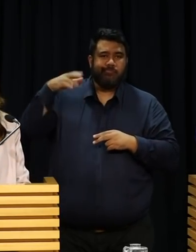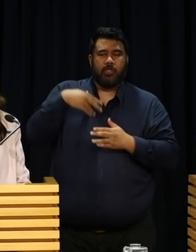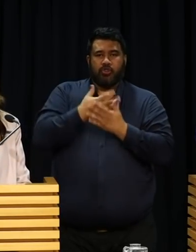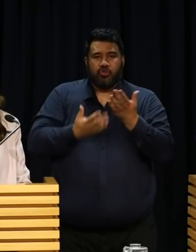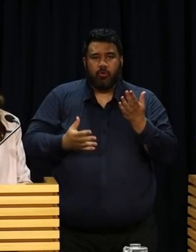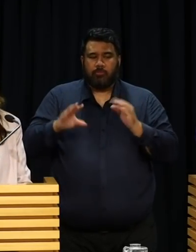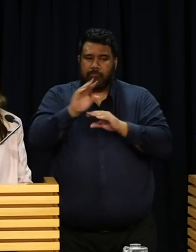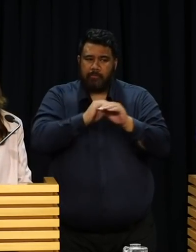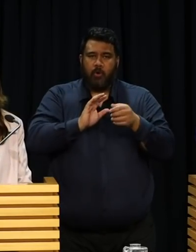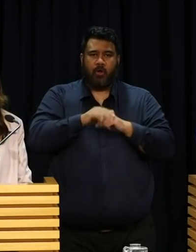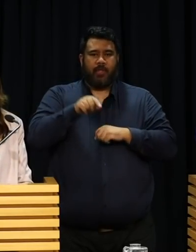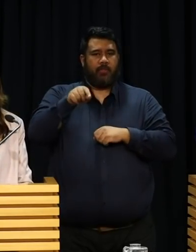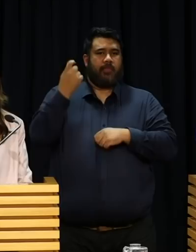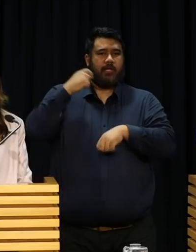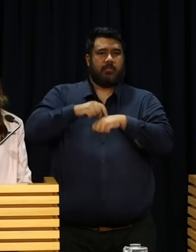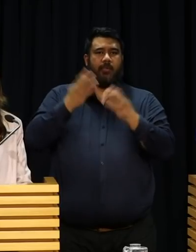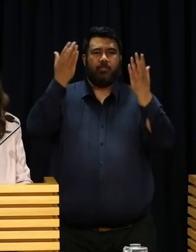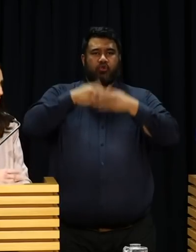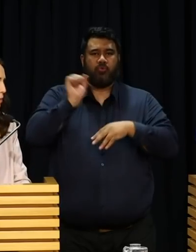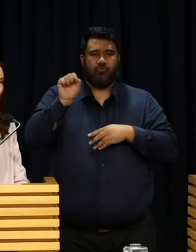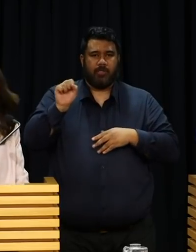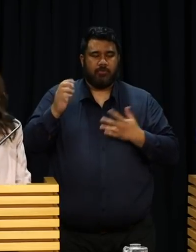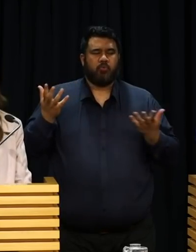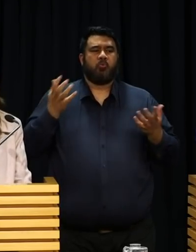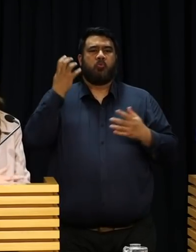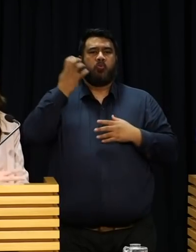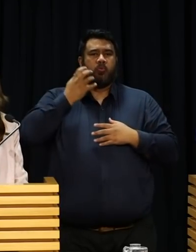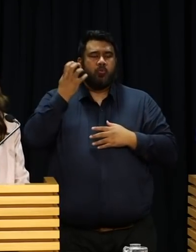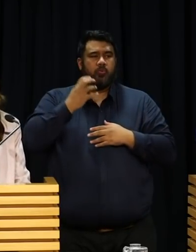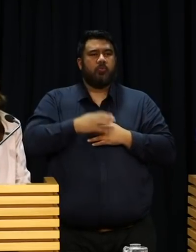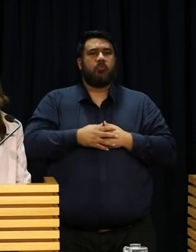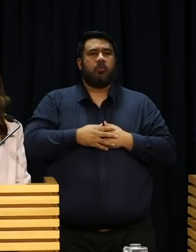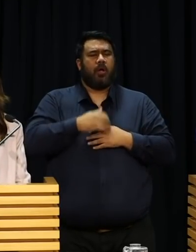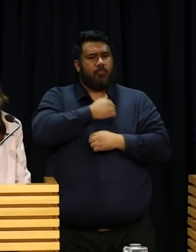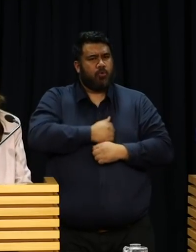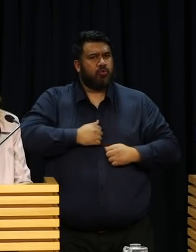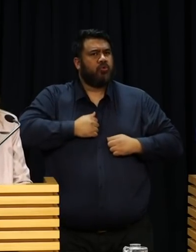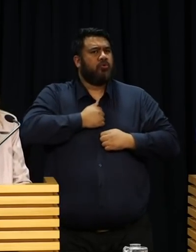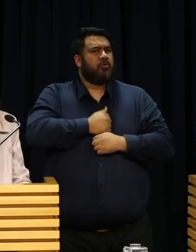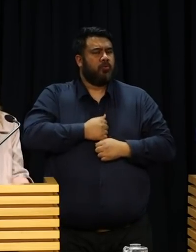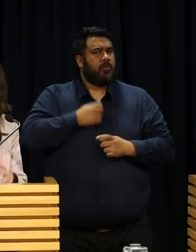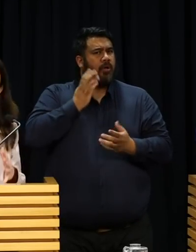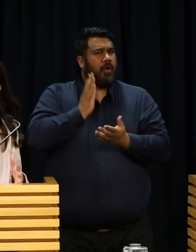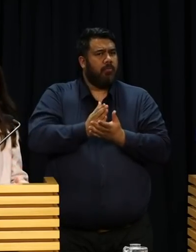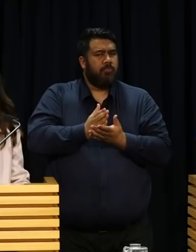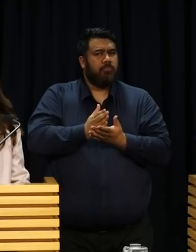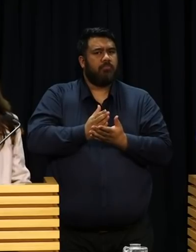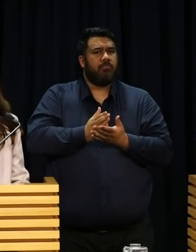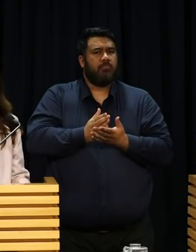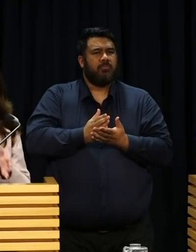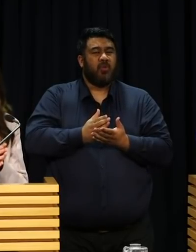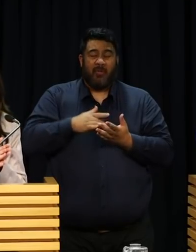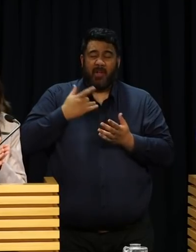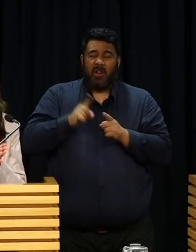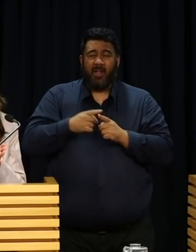to how meaningful this will be. And it's a very emotional thing when they talk about the impact that it had. So it may feel like it was a